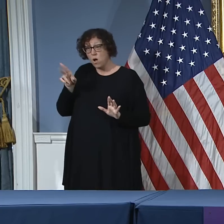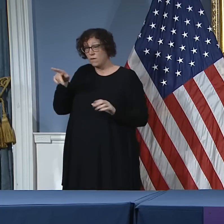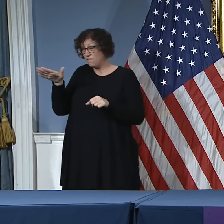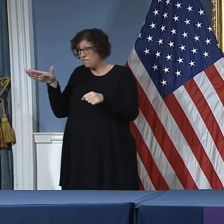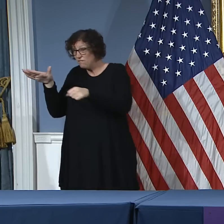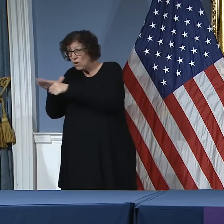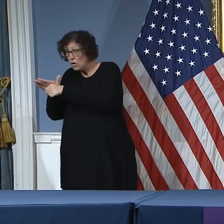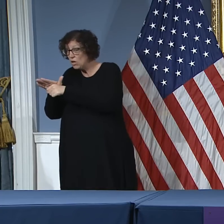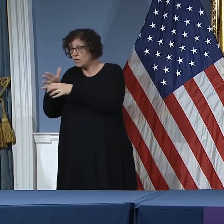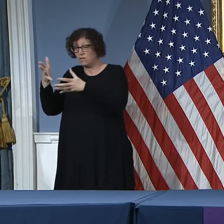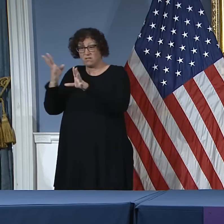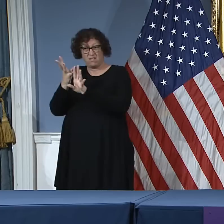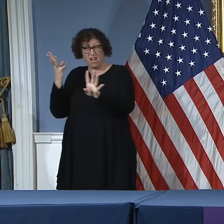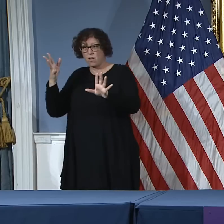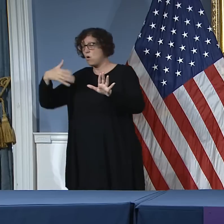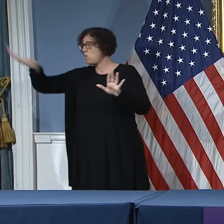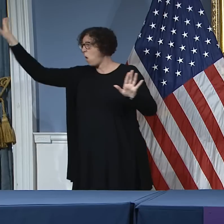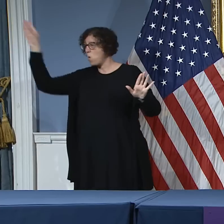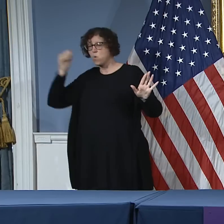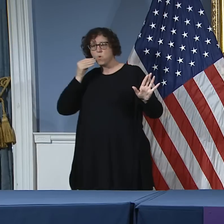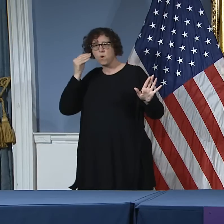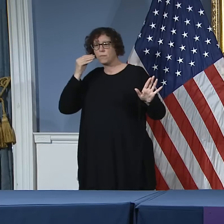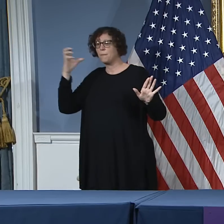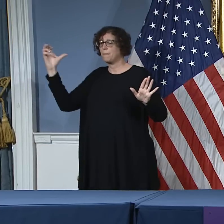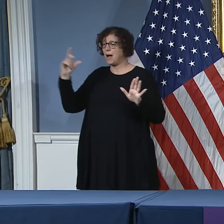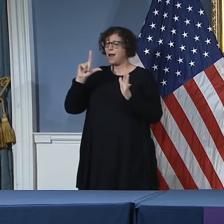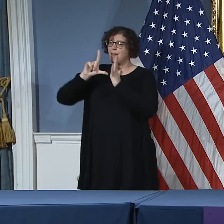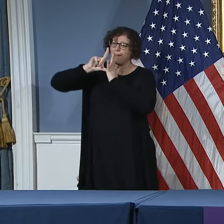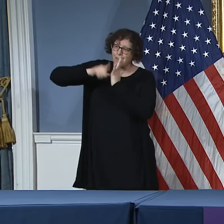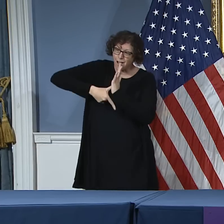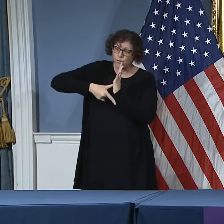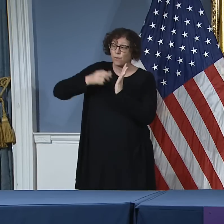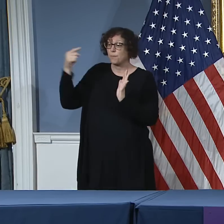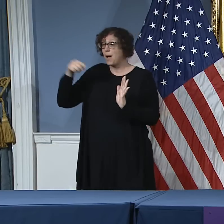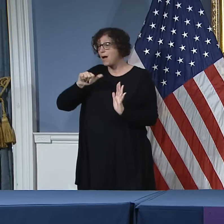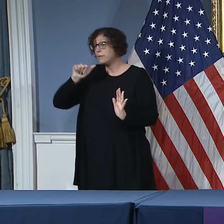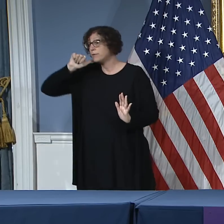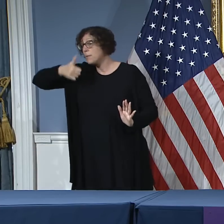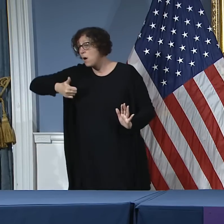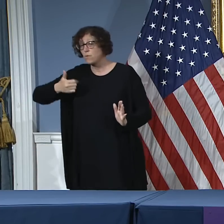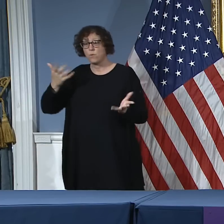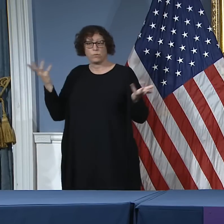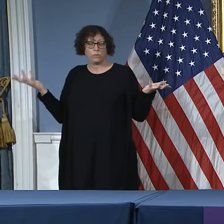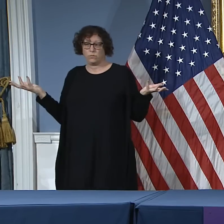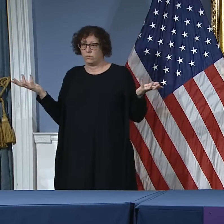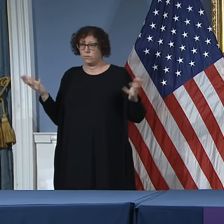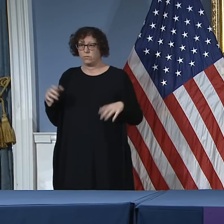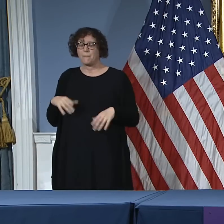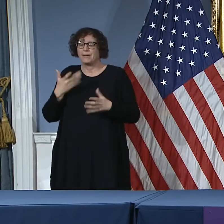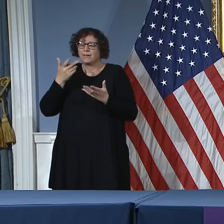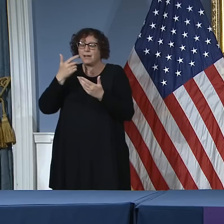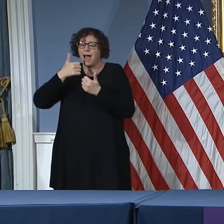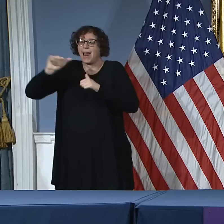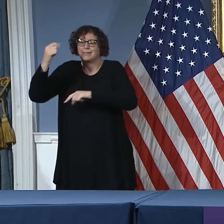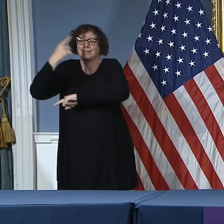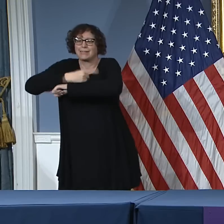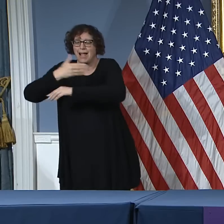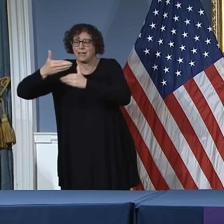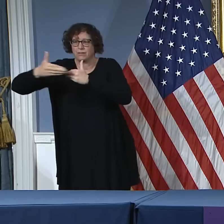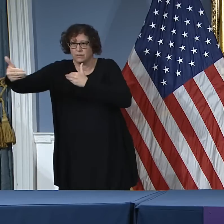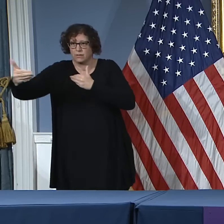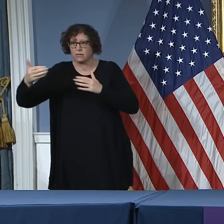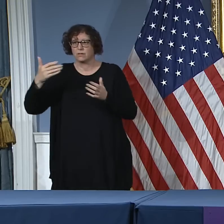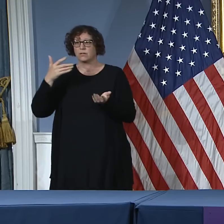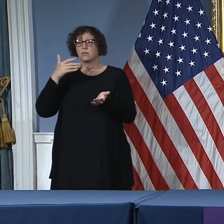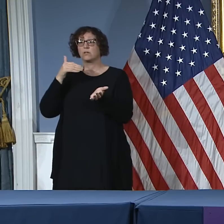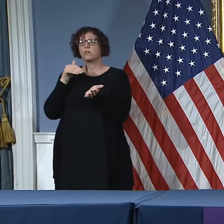Mitch Katz, please explain for that line why folks there are being tested and how that fits